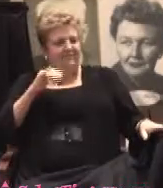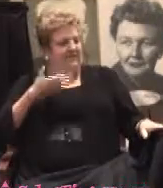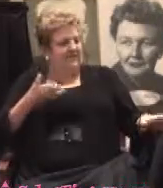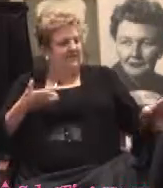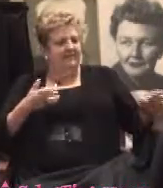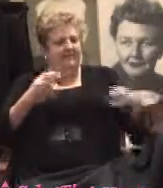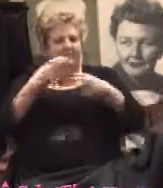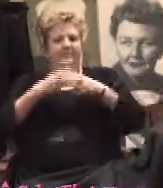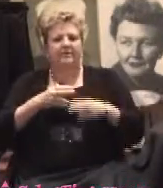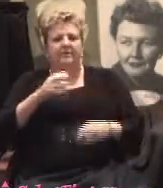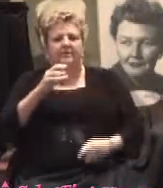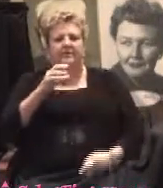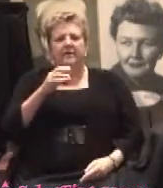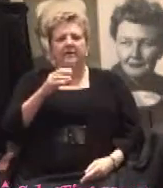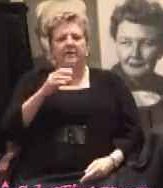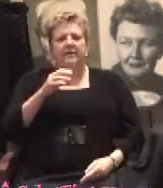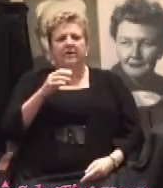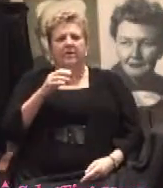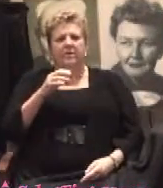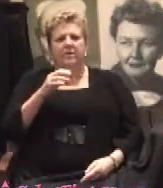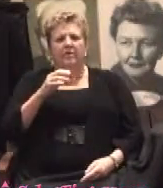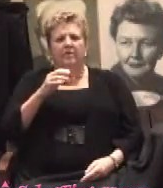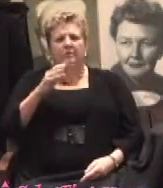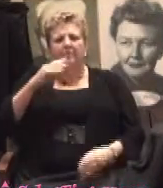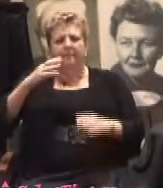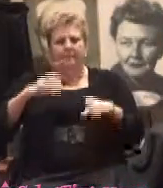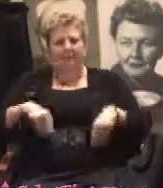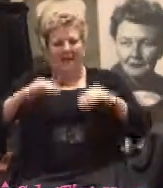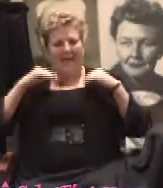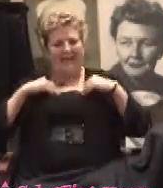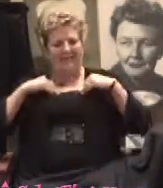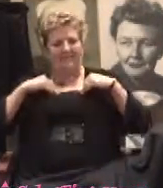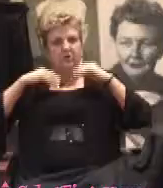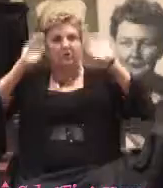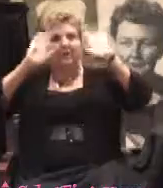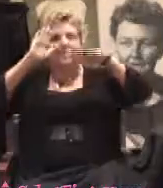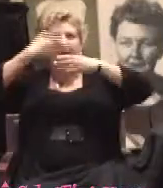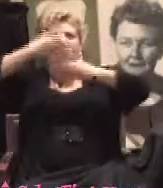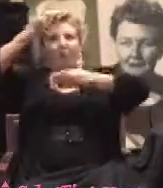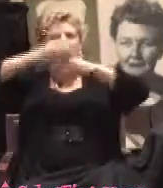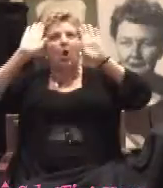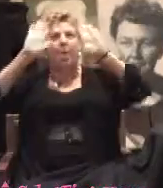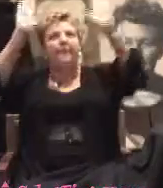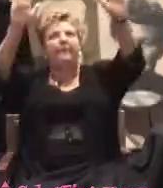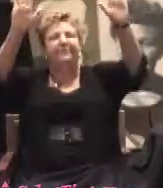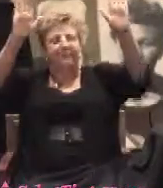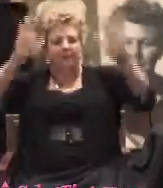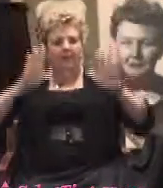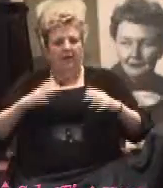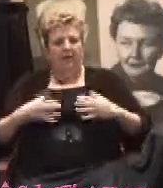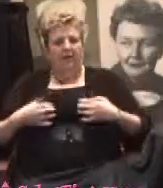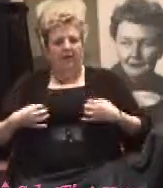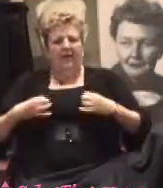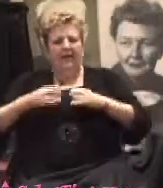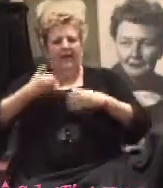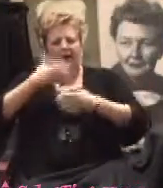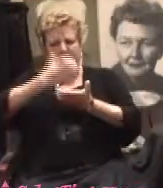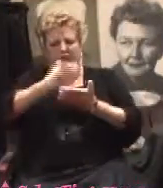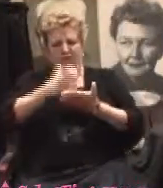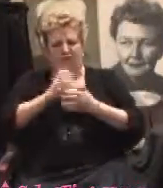called SWAT-proof blankets, and you put them on the windows. I had those, and I had bottles all over the floor. I had